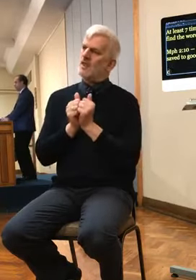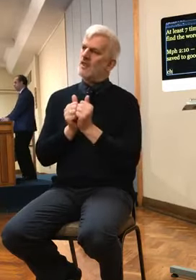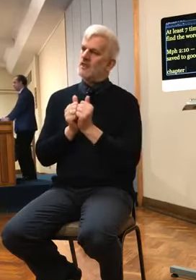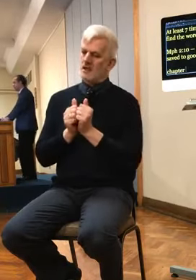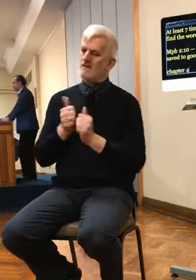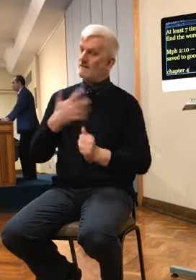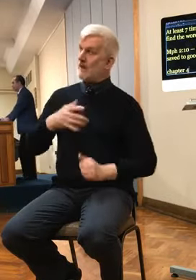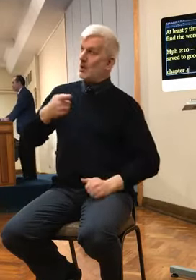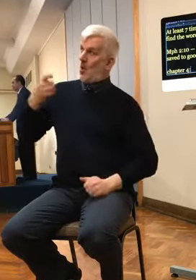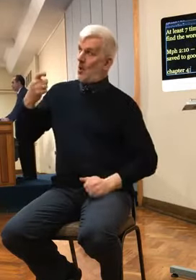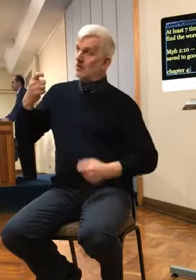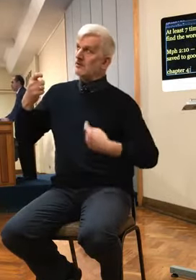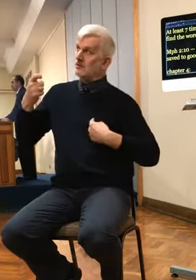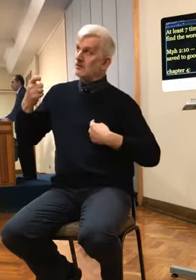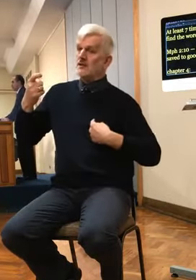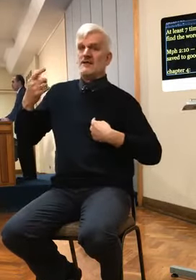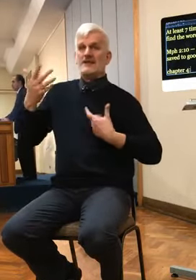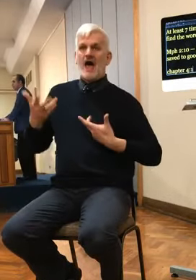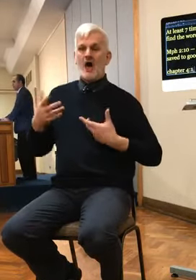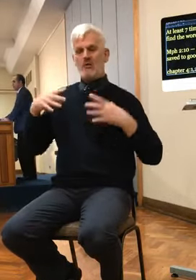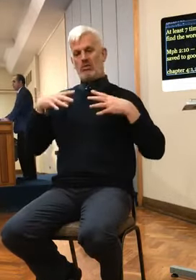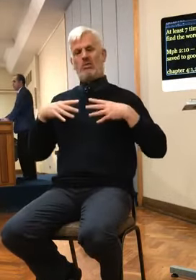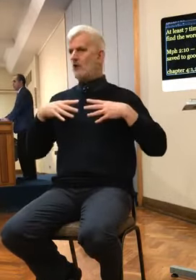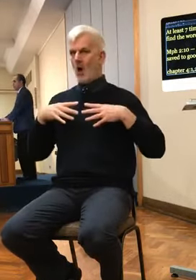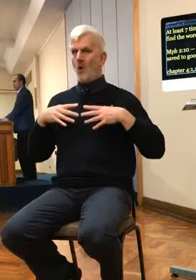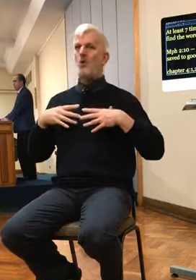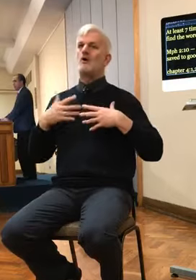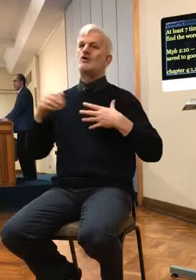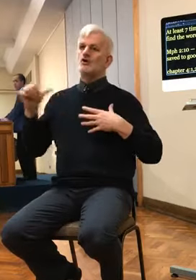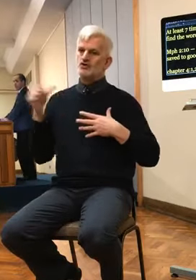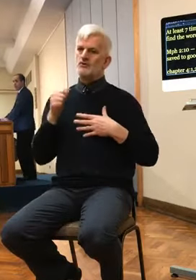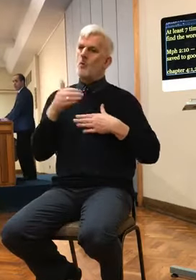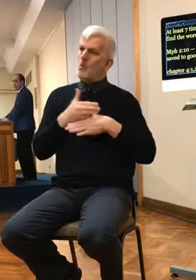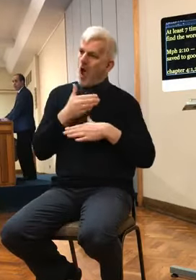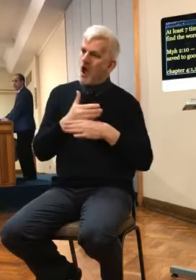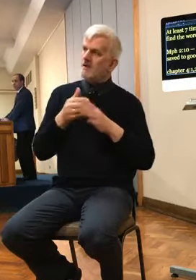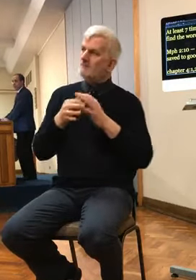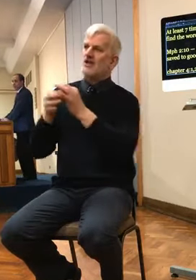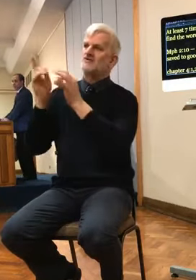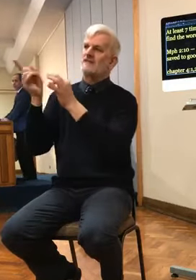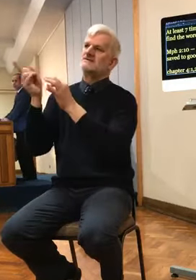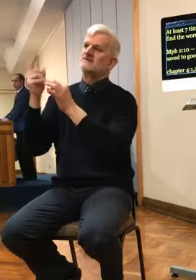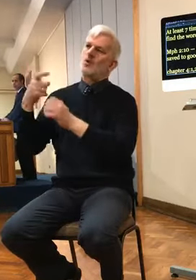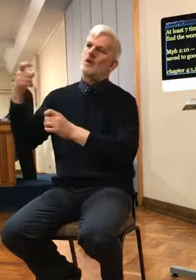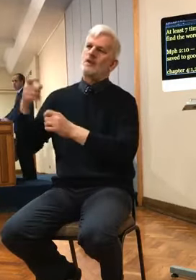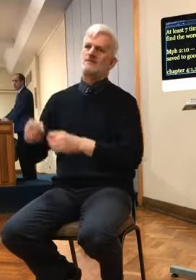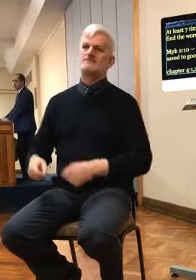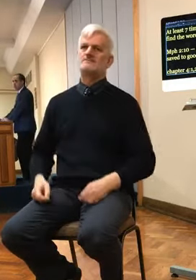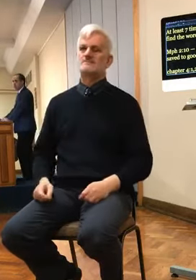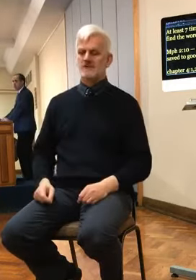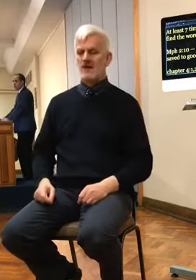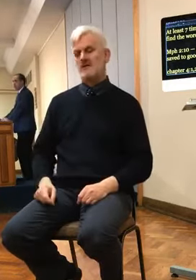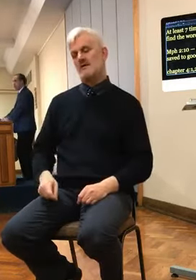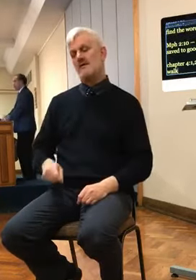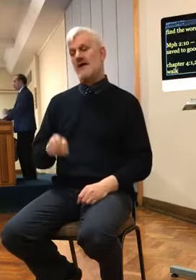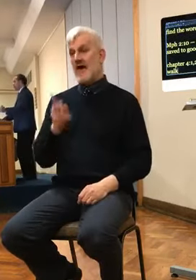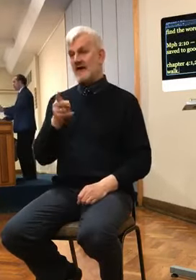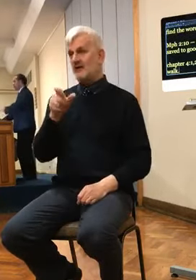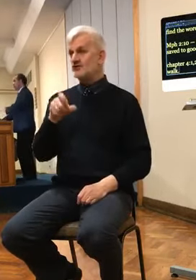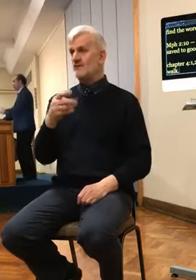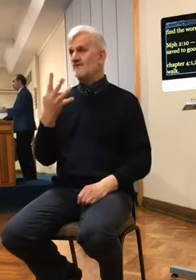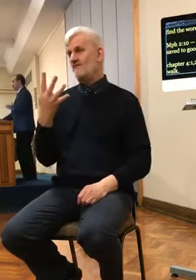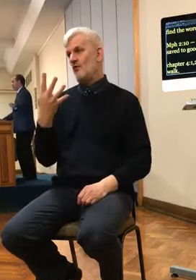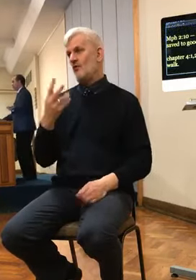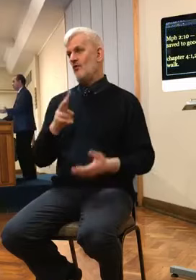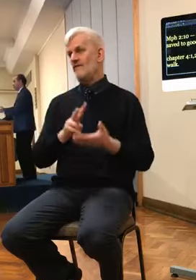great calling given to us by the Lord Jesus Christ. Then, still in Ephesians chapter 4, verse 17, these are